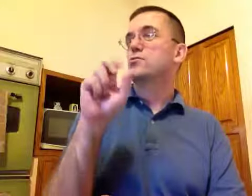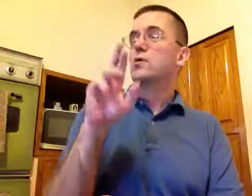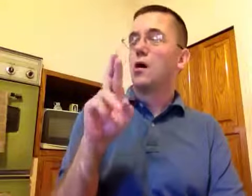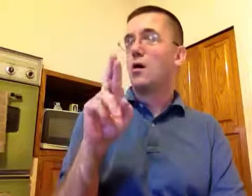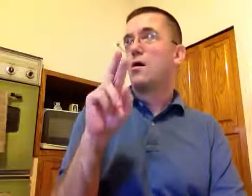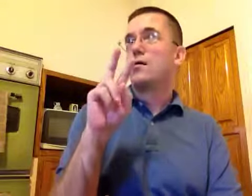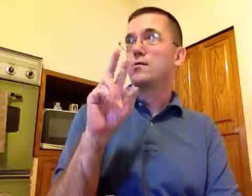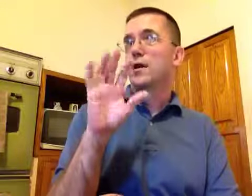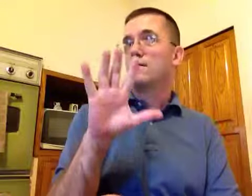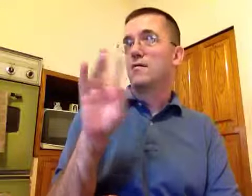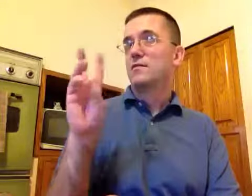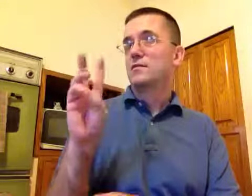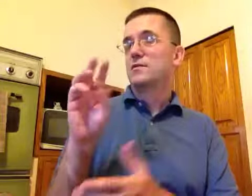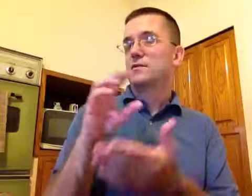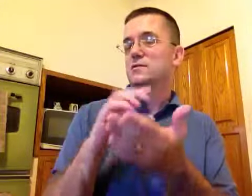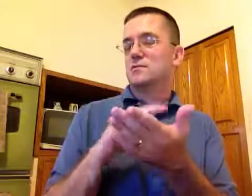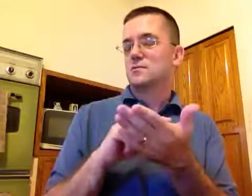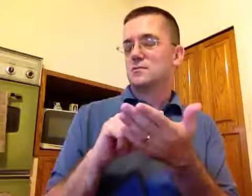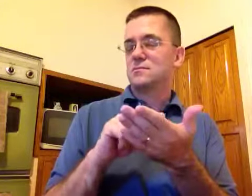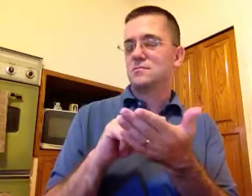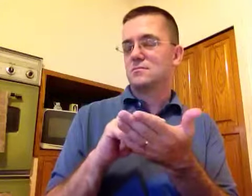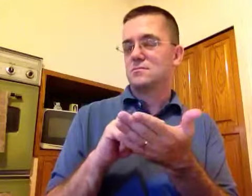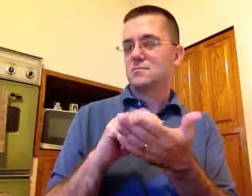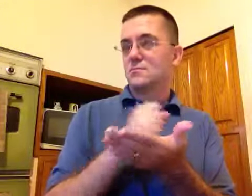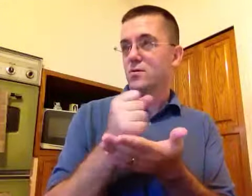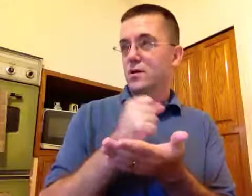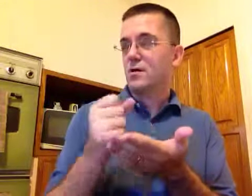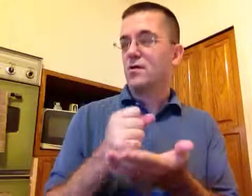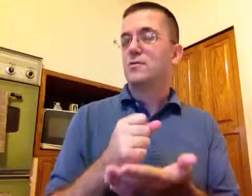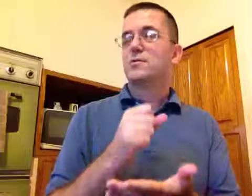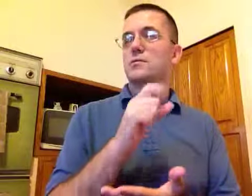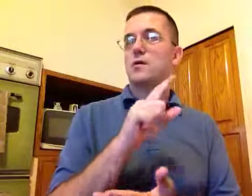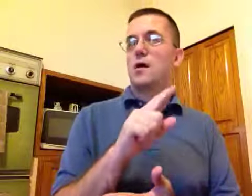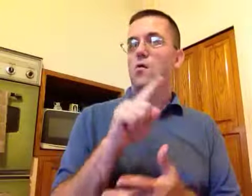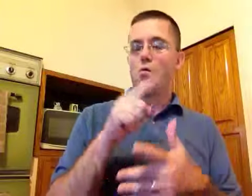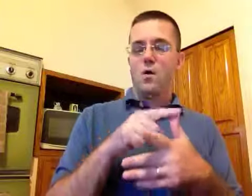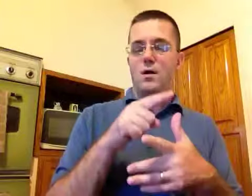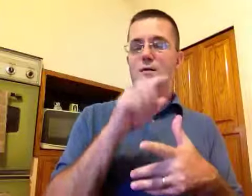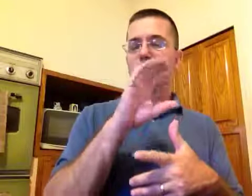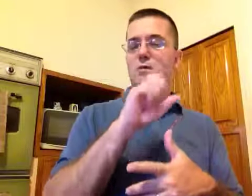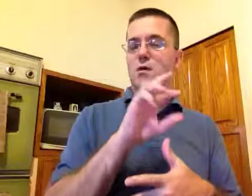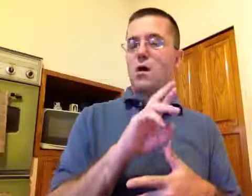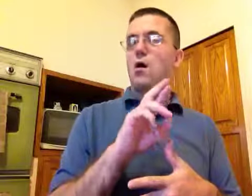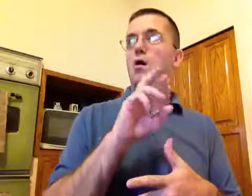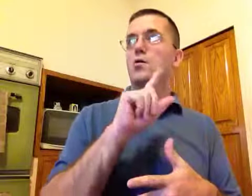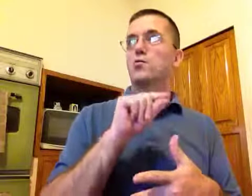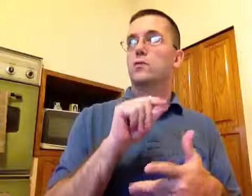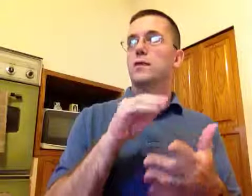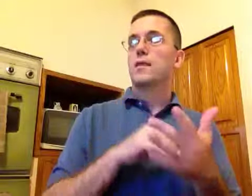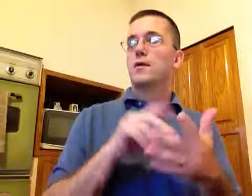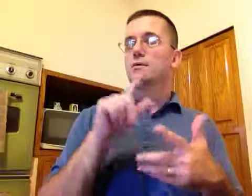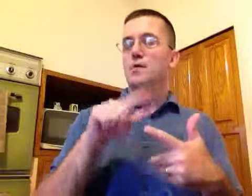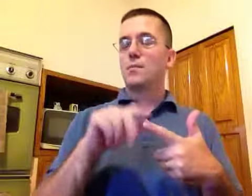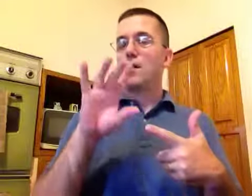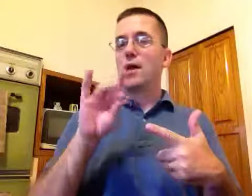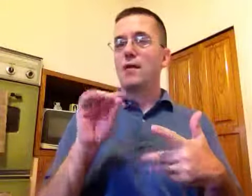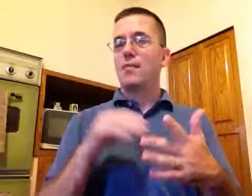$20,000. The other one's almost paid off. It's about $8,000. Okay. And so that leaves you with